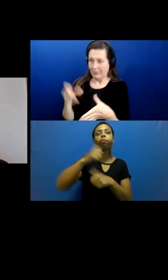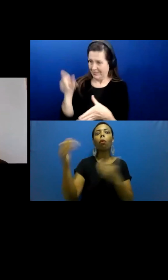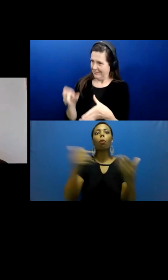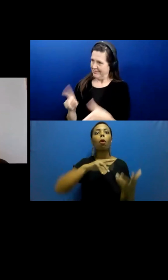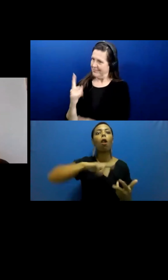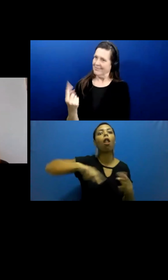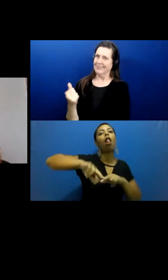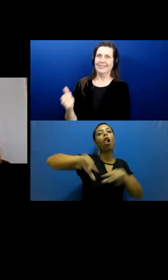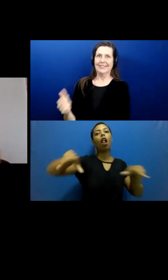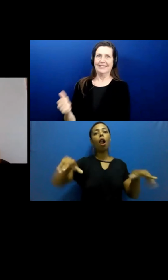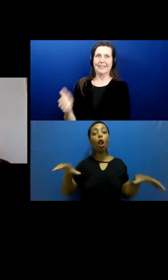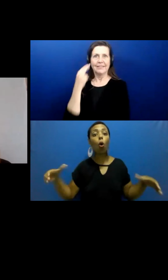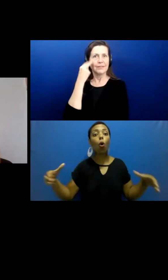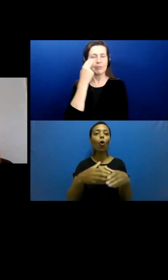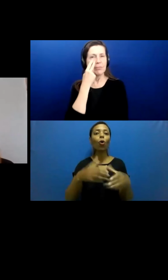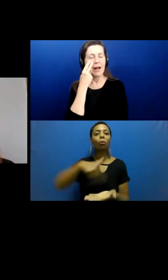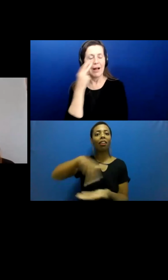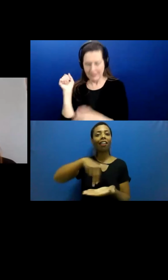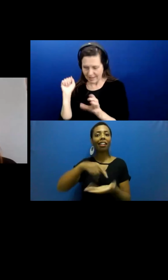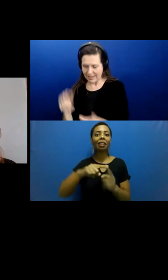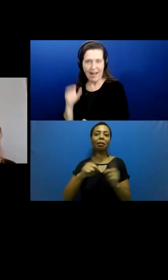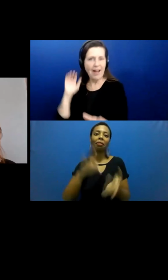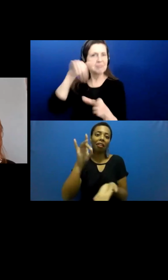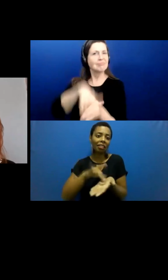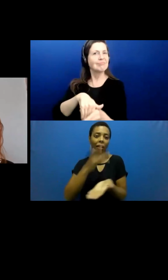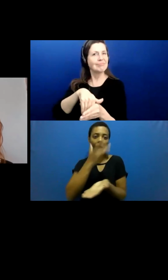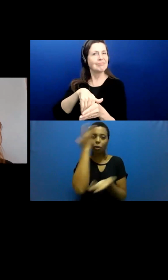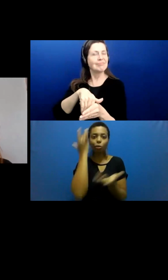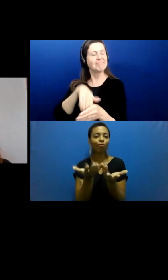fantastic initiative that Sense had taken part in.